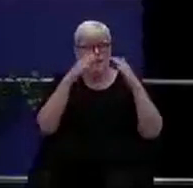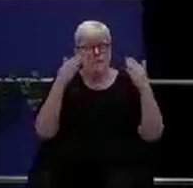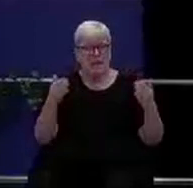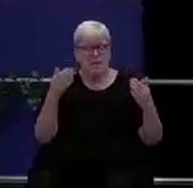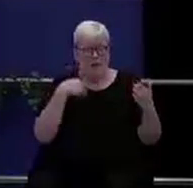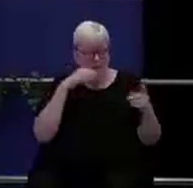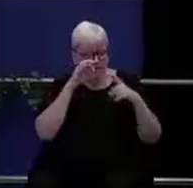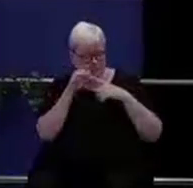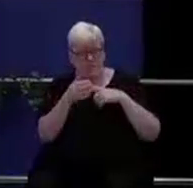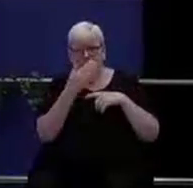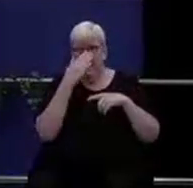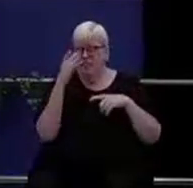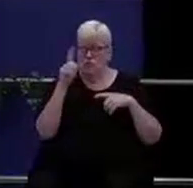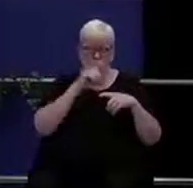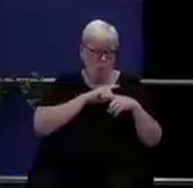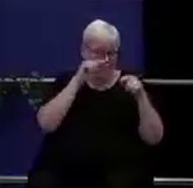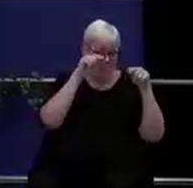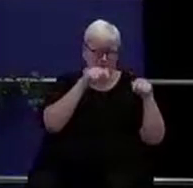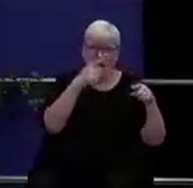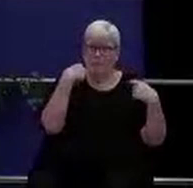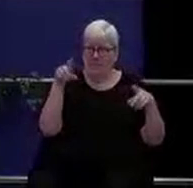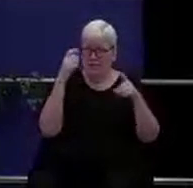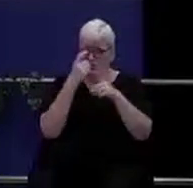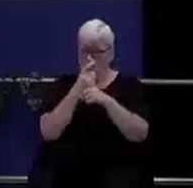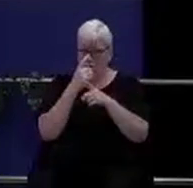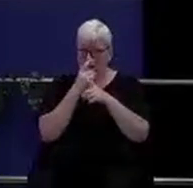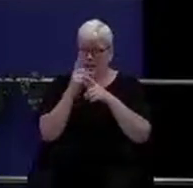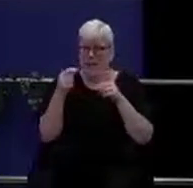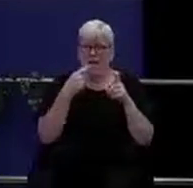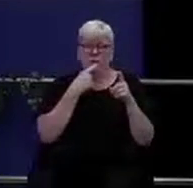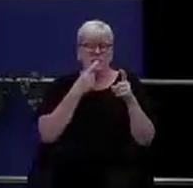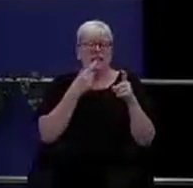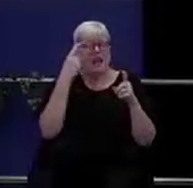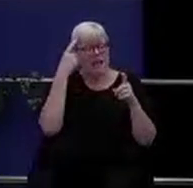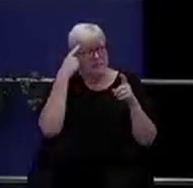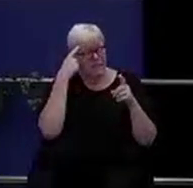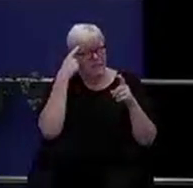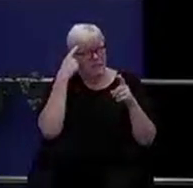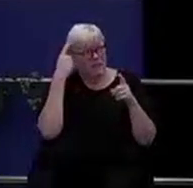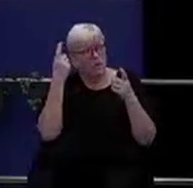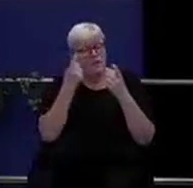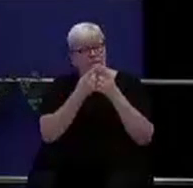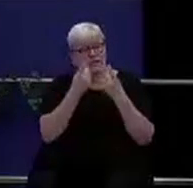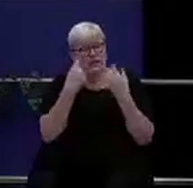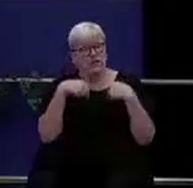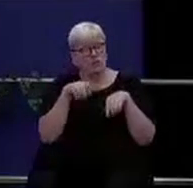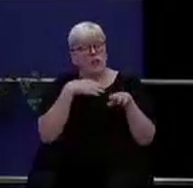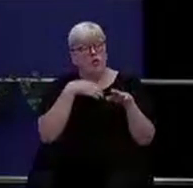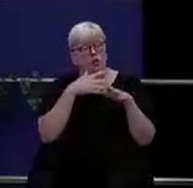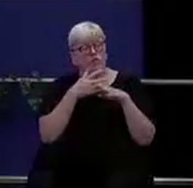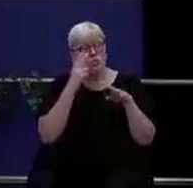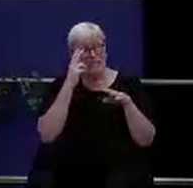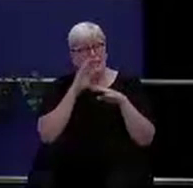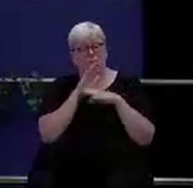this, and what is it? In fact, Sarah and I were just talking about this. I was saying, I think that one of the things that we are going to see very soon